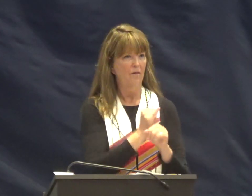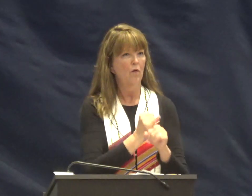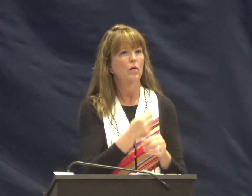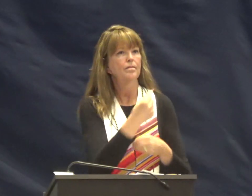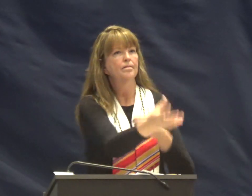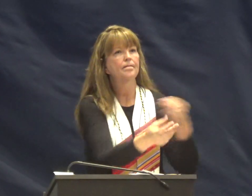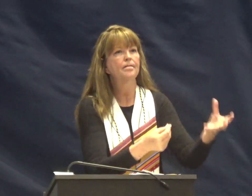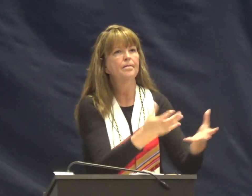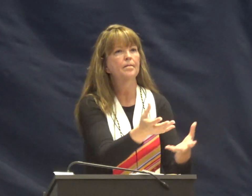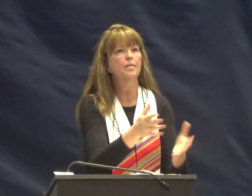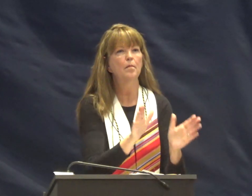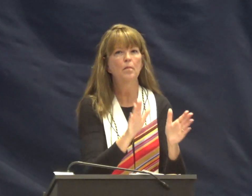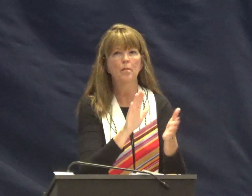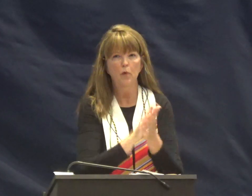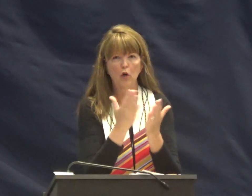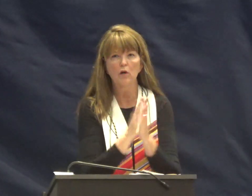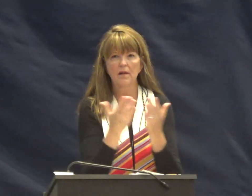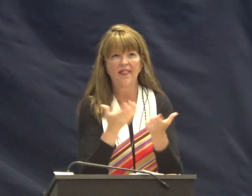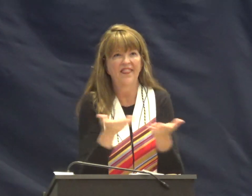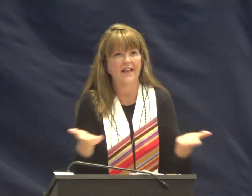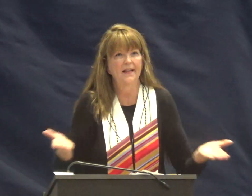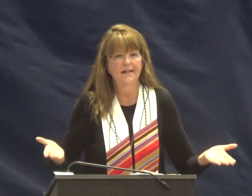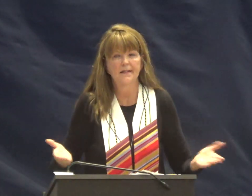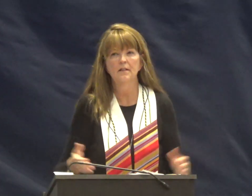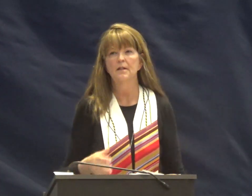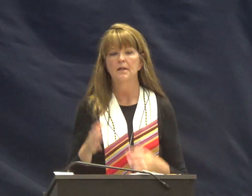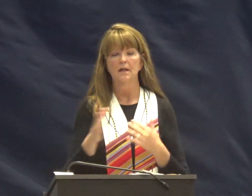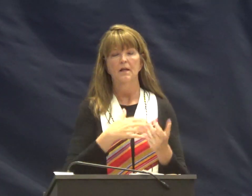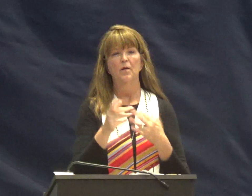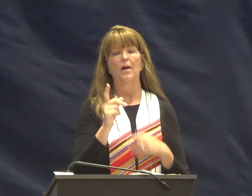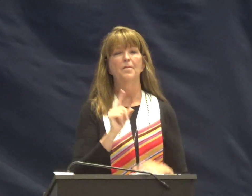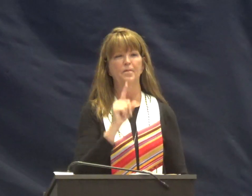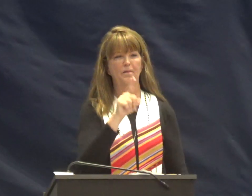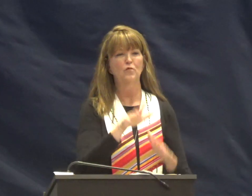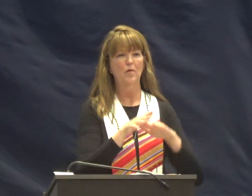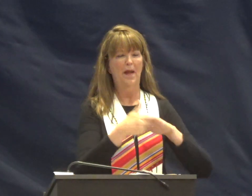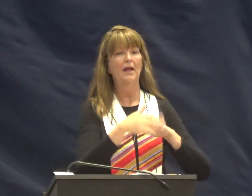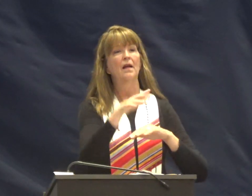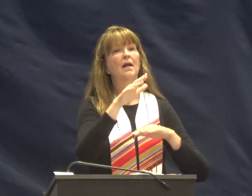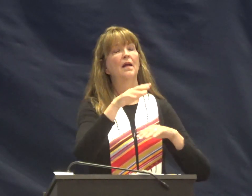So we went to the School for the Deaf, and we took our books and supplies that we had to donate.